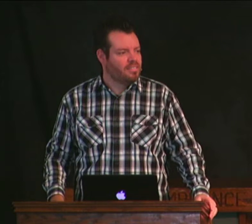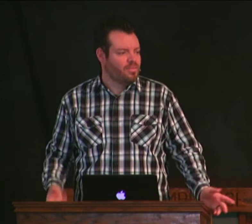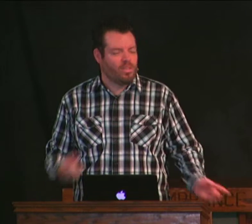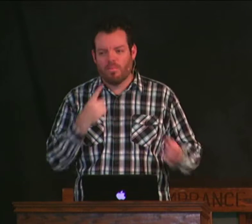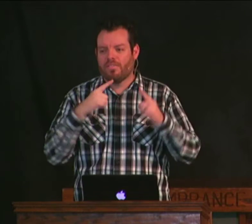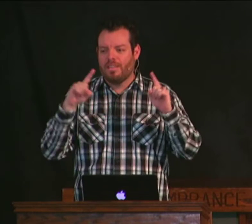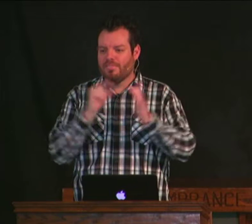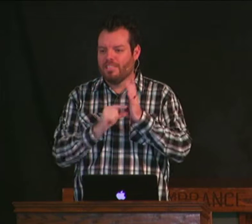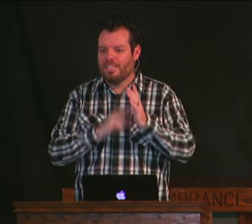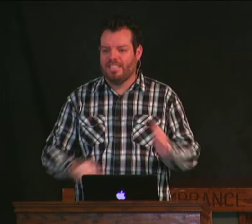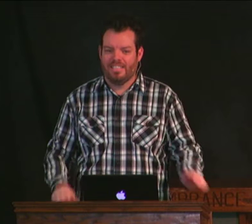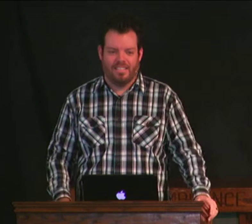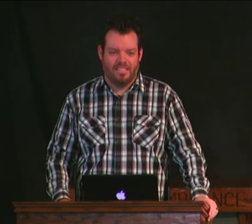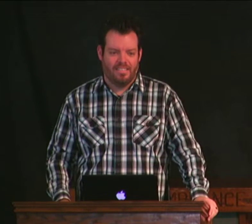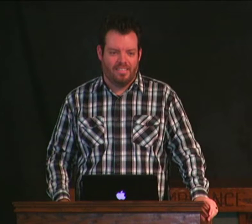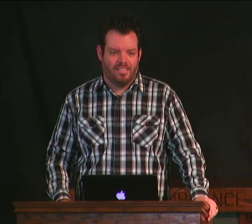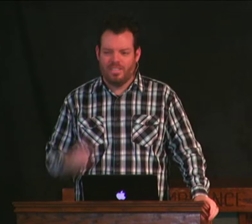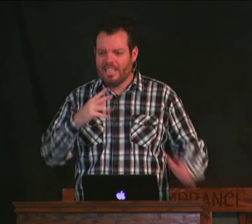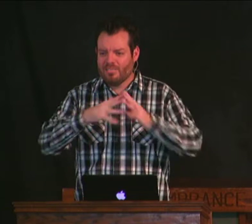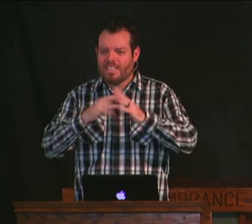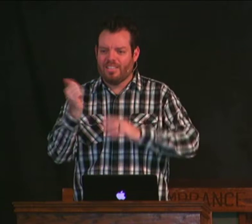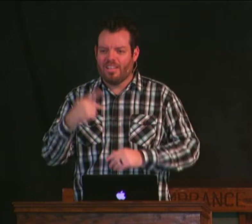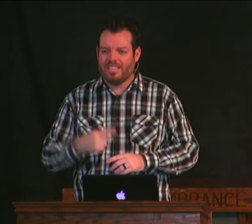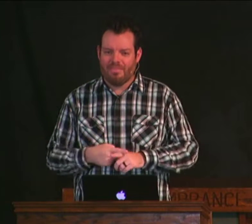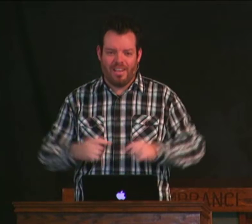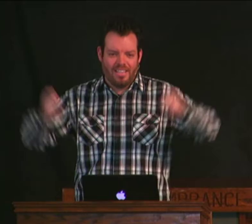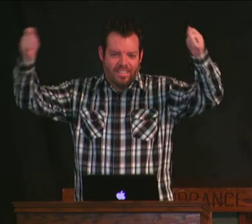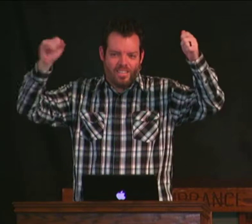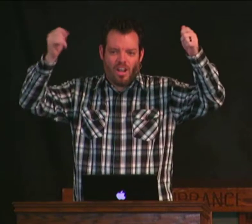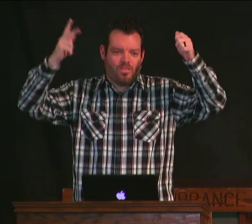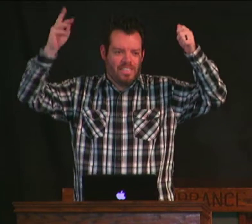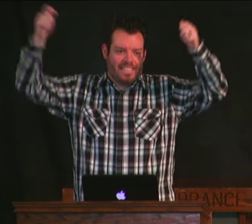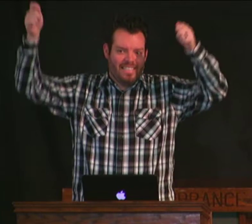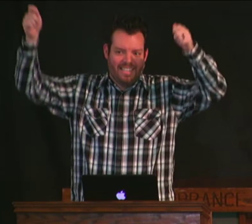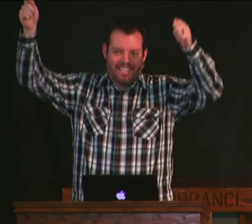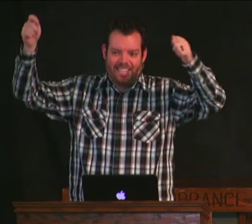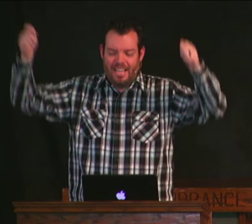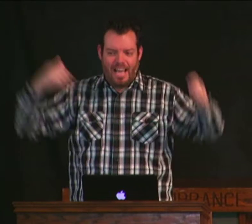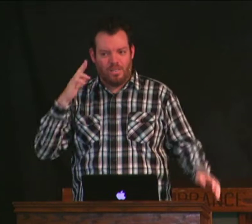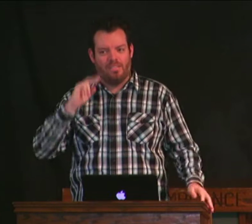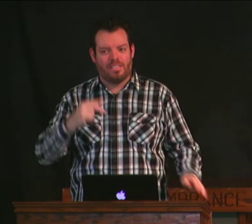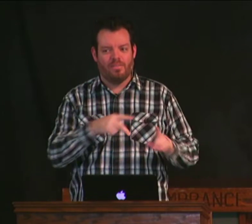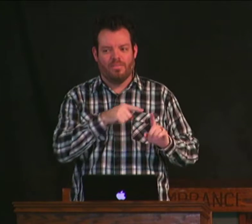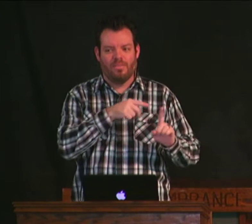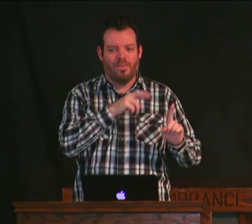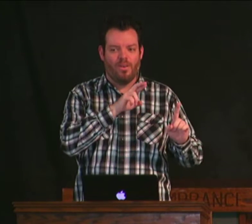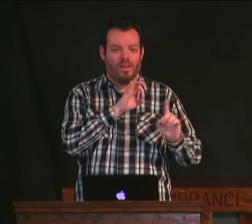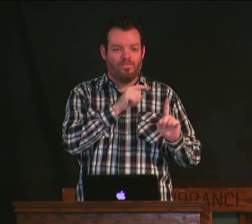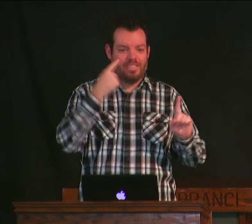It's one of the most famous verses. You see that wrestling all the time, right? John 3:16. I don't know if it's a reference for